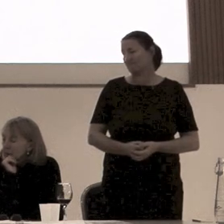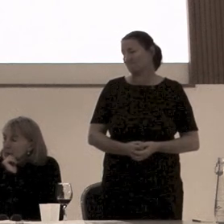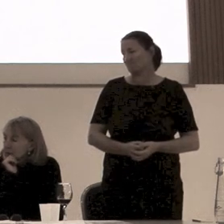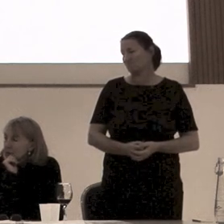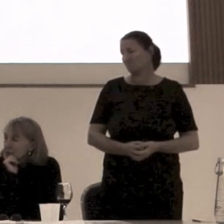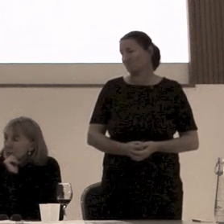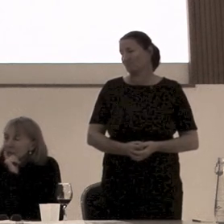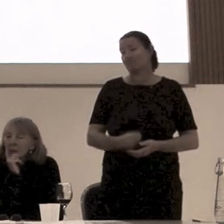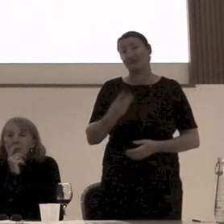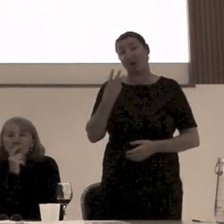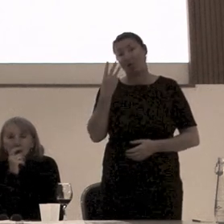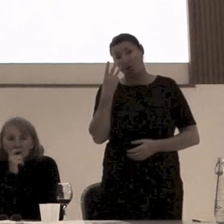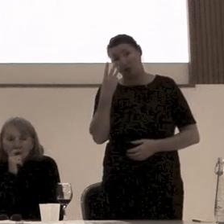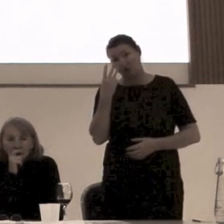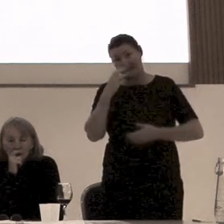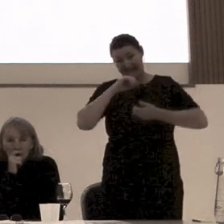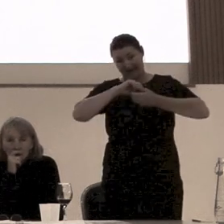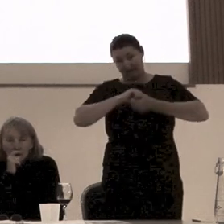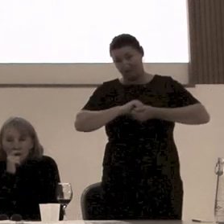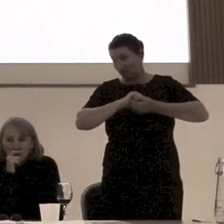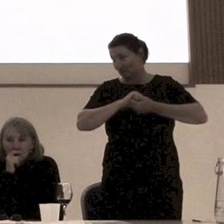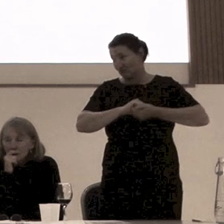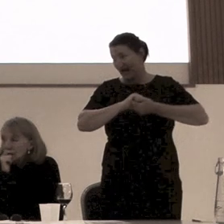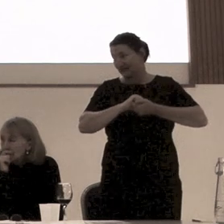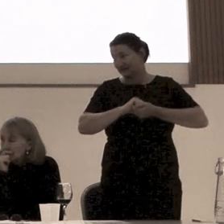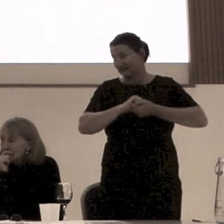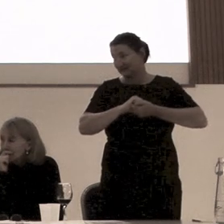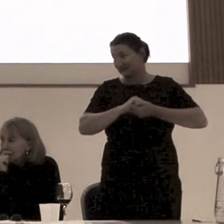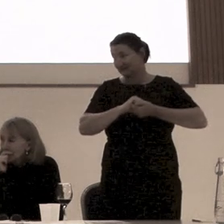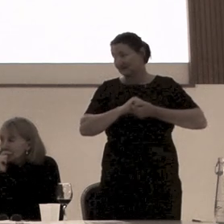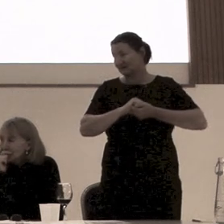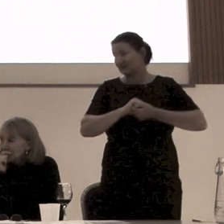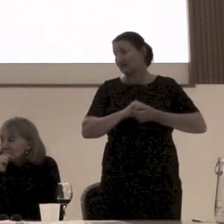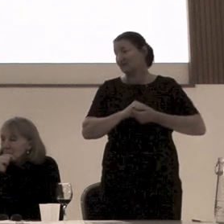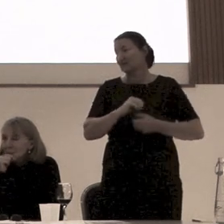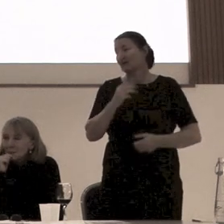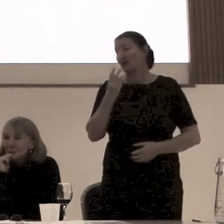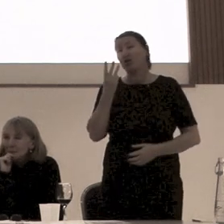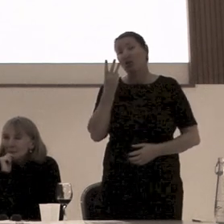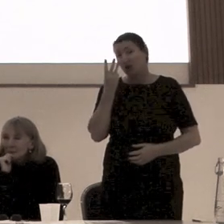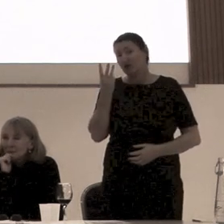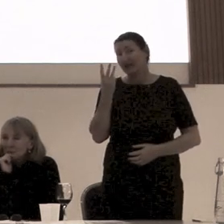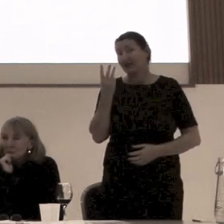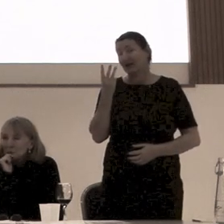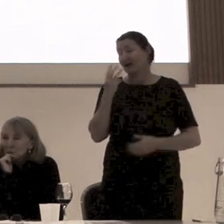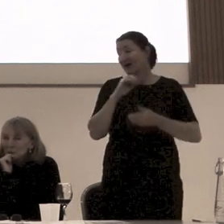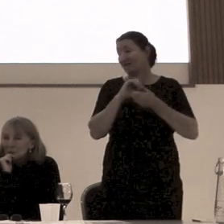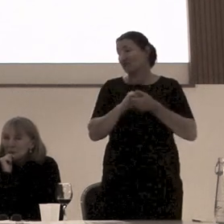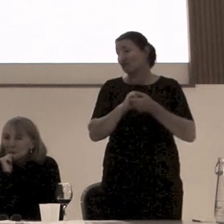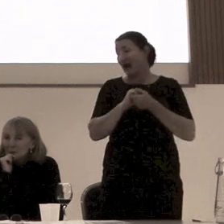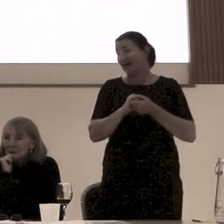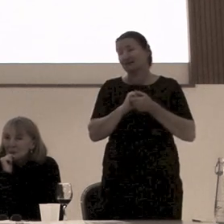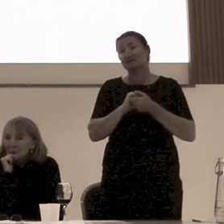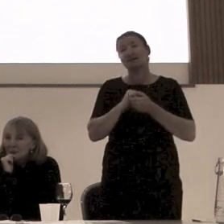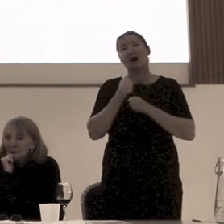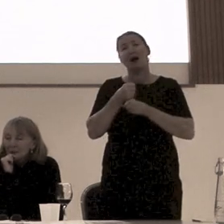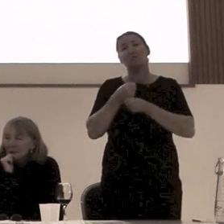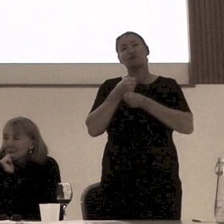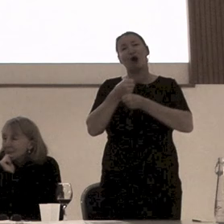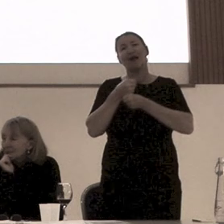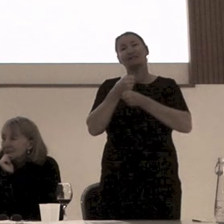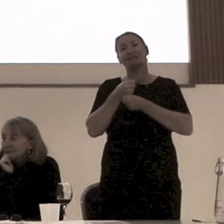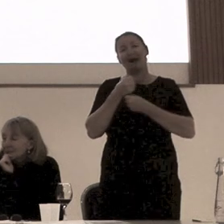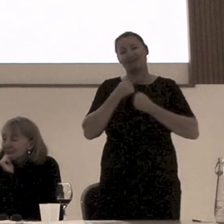Three of my friends, don't even need to look at the paper for that, three of them were bridesmaids for